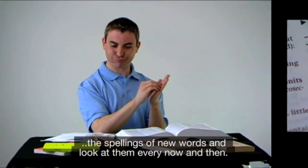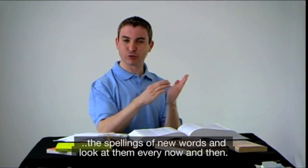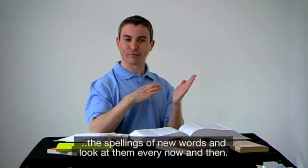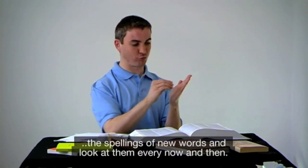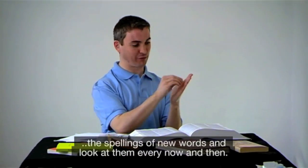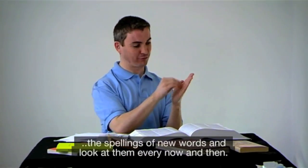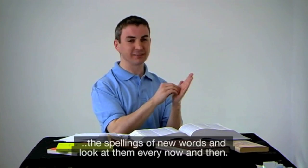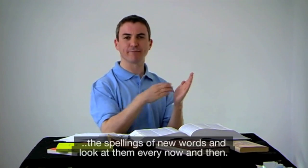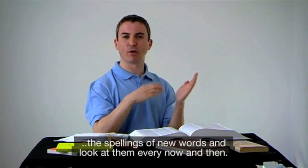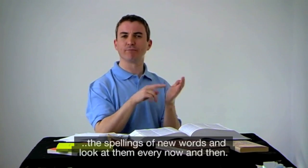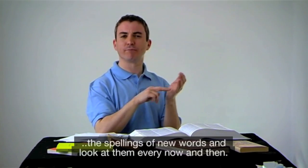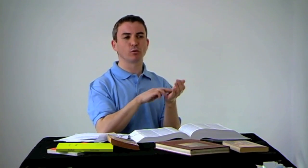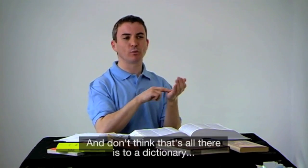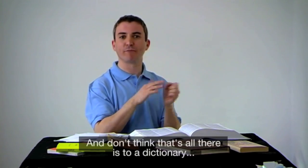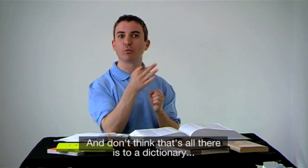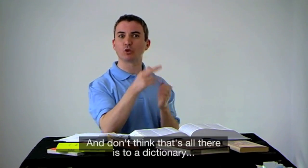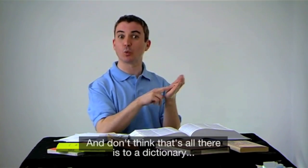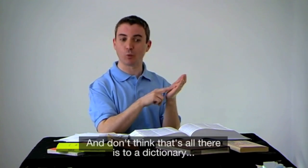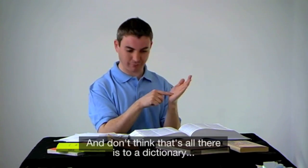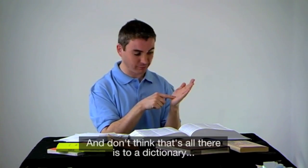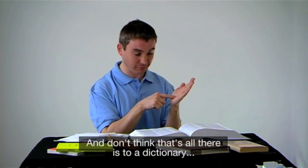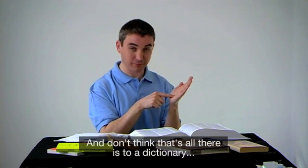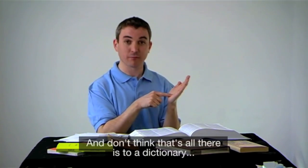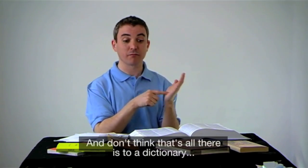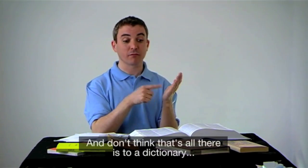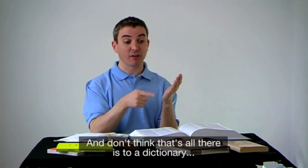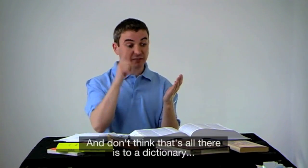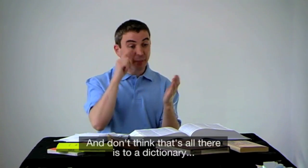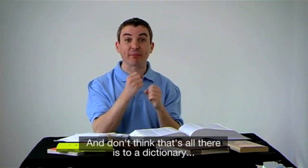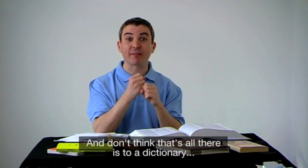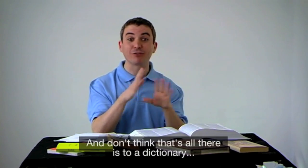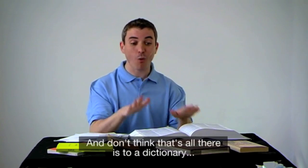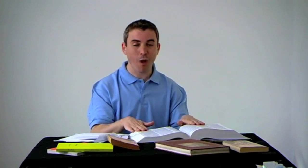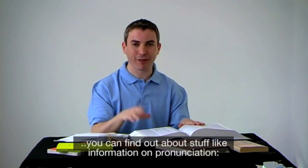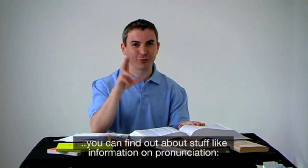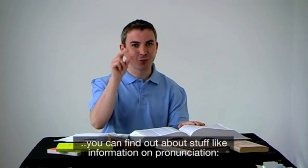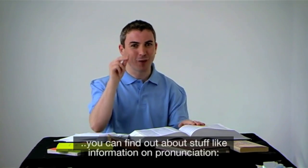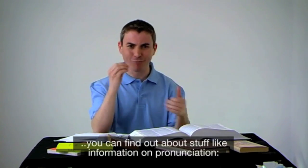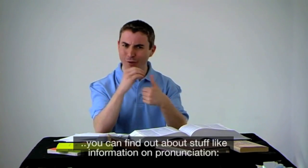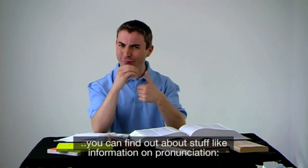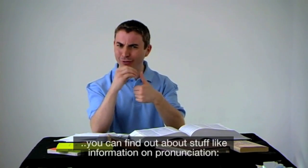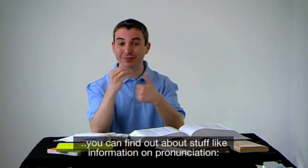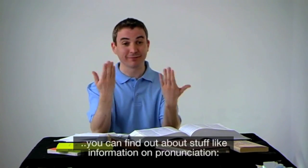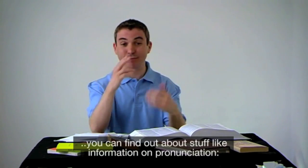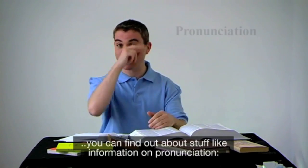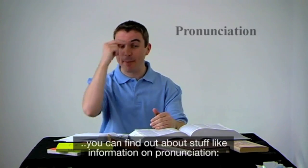then. And don't think that's all there is to a dictionary. You can find out about stuff like information